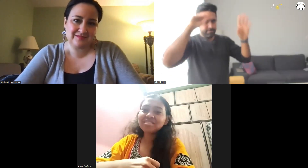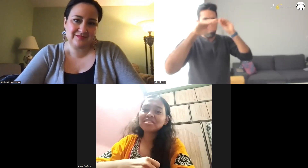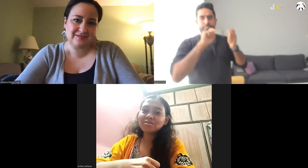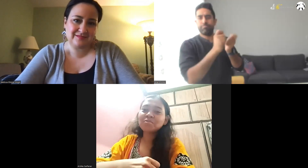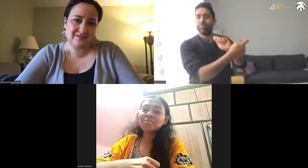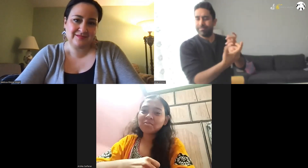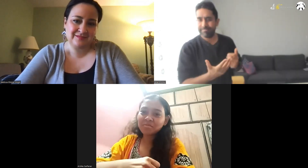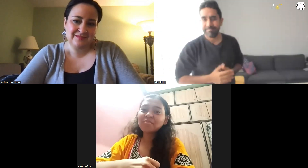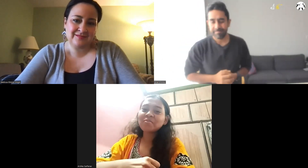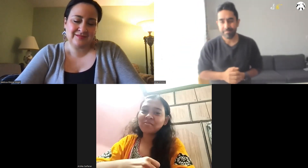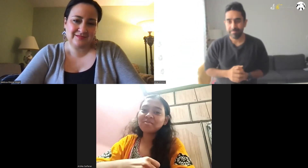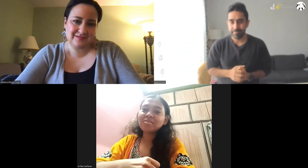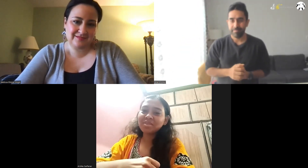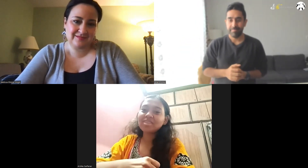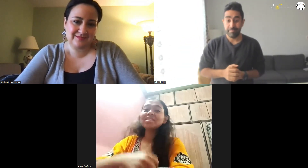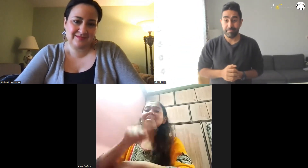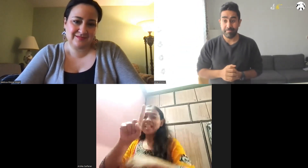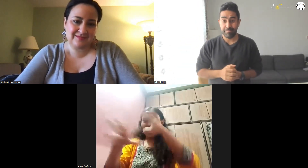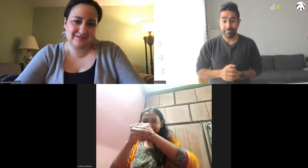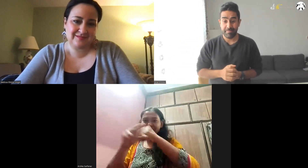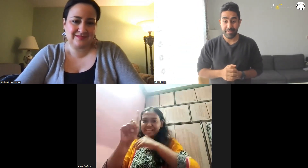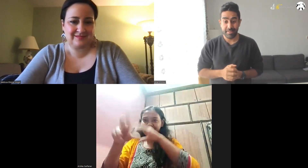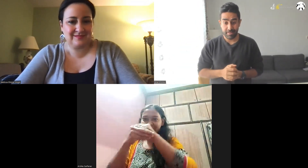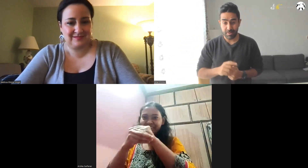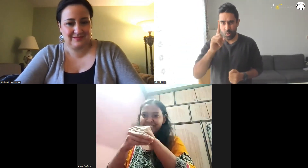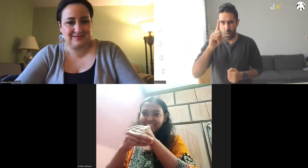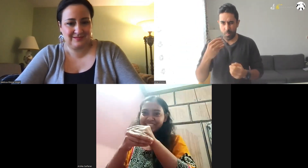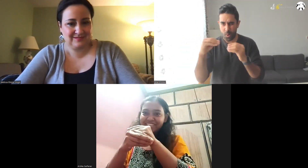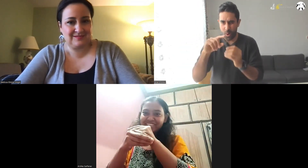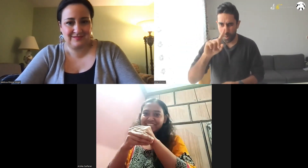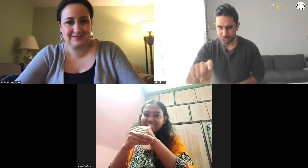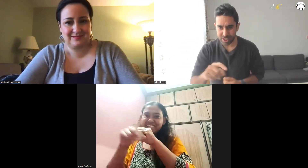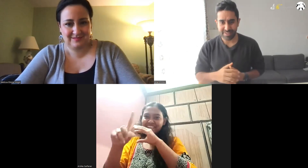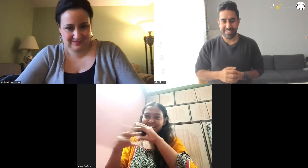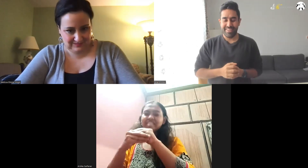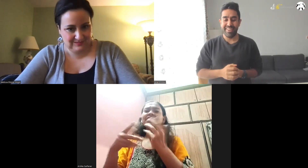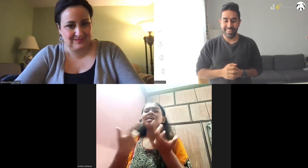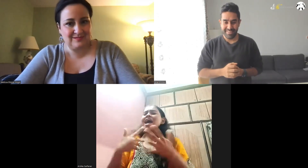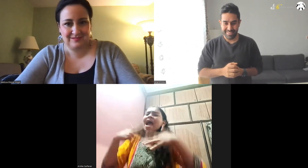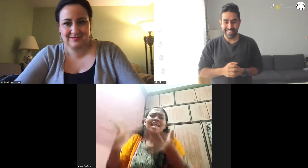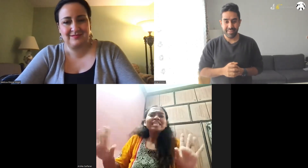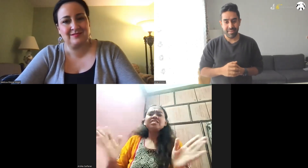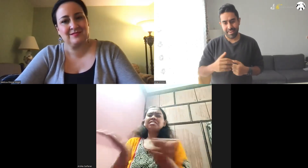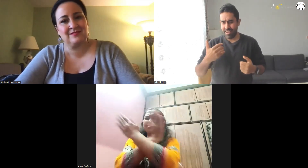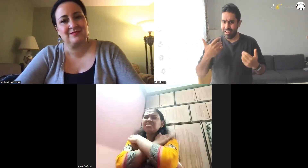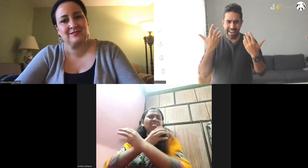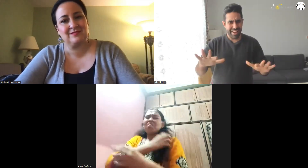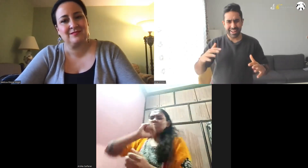You just have to be, you have to be cooperative with the family as well. One more thing I wanted to add,